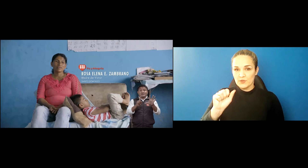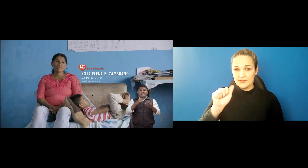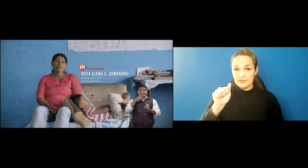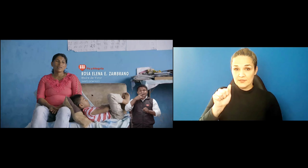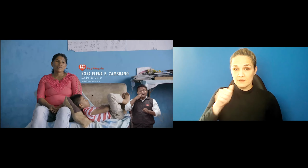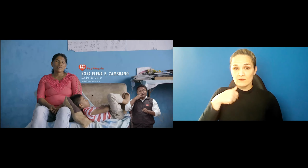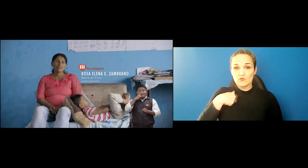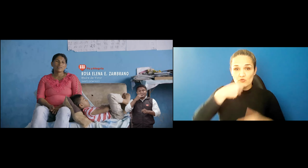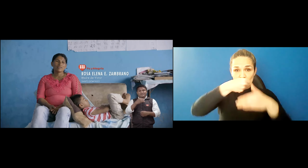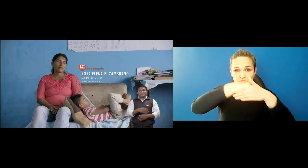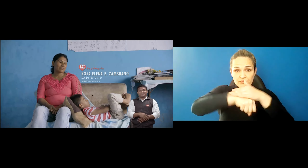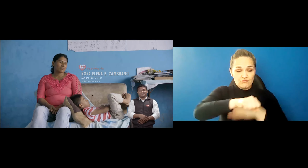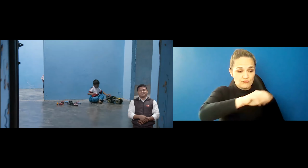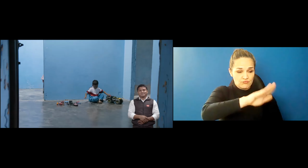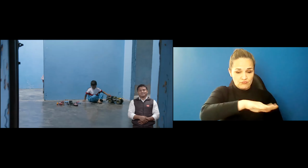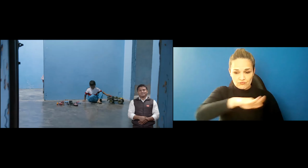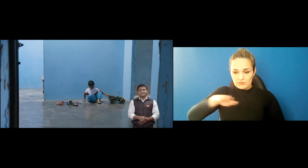I have 6 children,